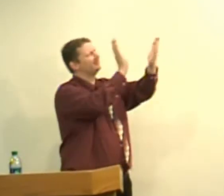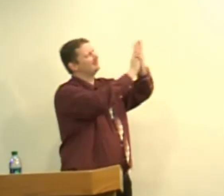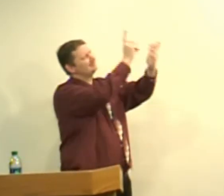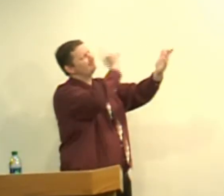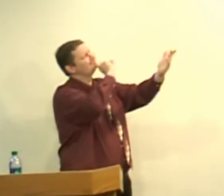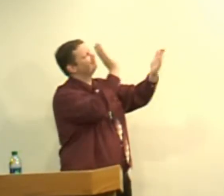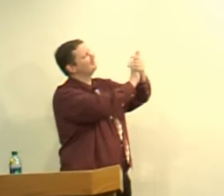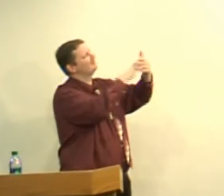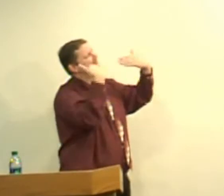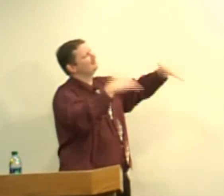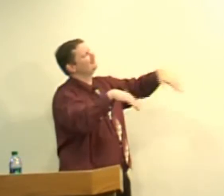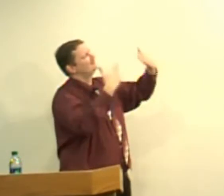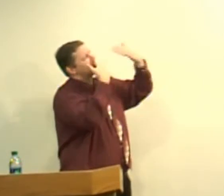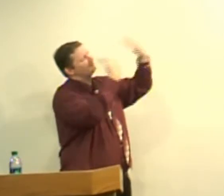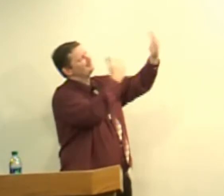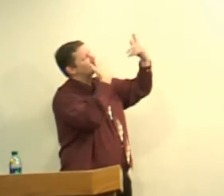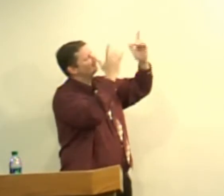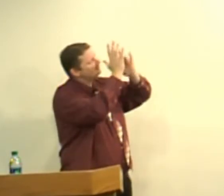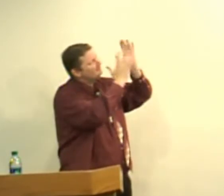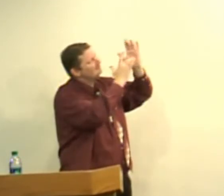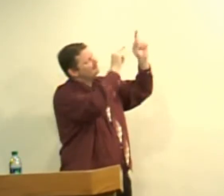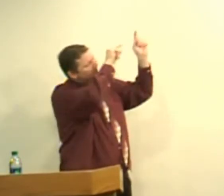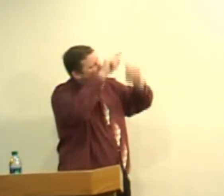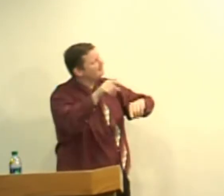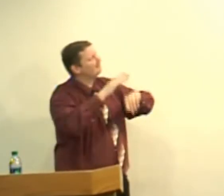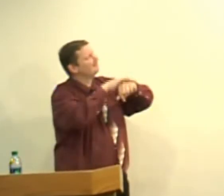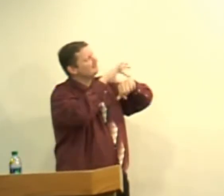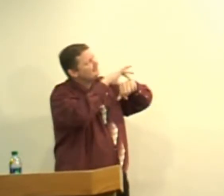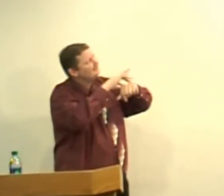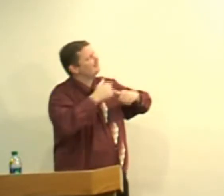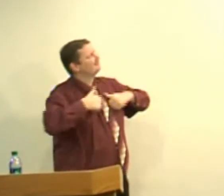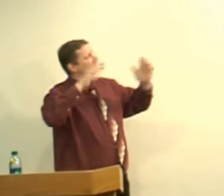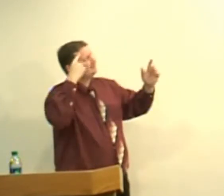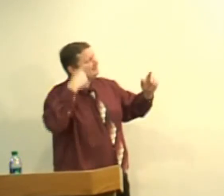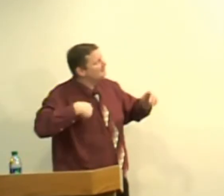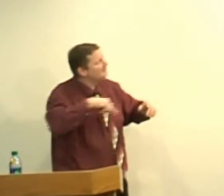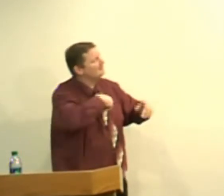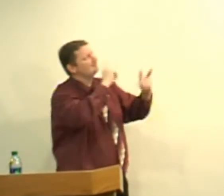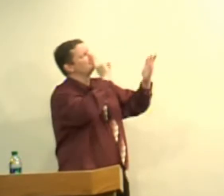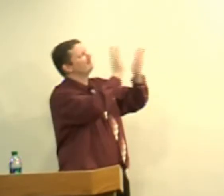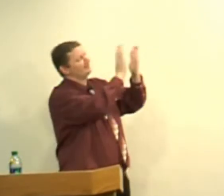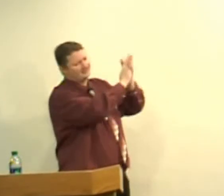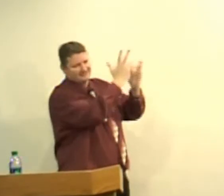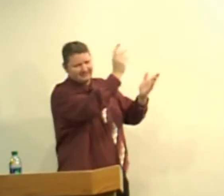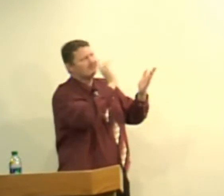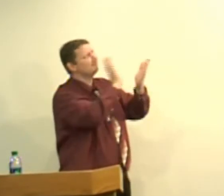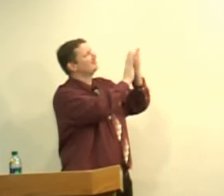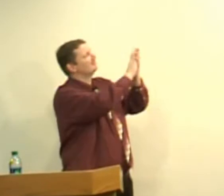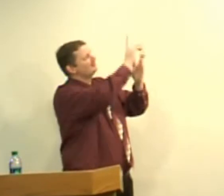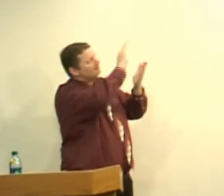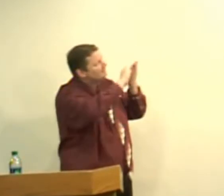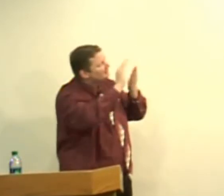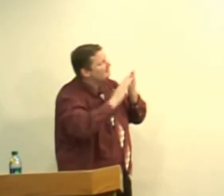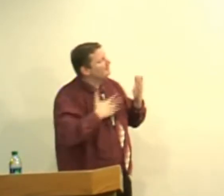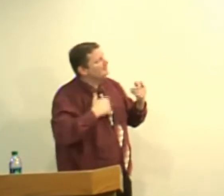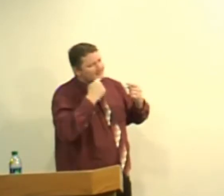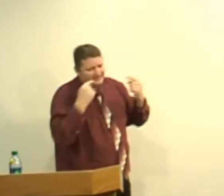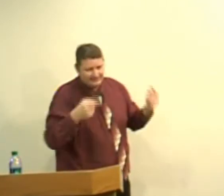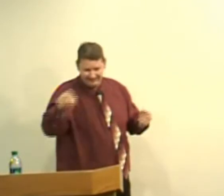For such sacrifices are easy to God. To give Him honor. To give Him praise. To thank Him for coming to this earth for us. Praise